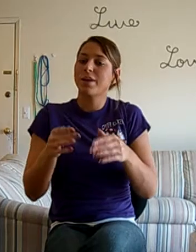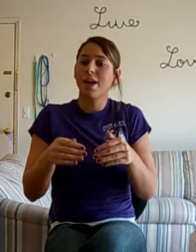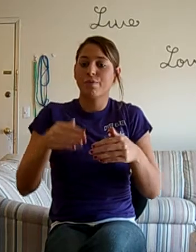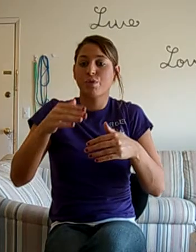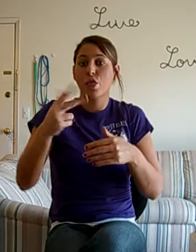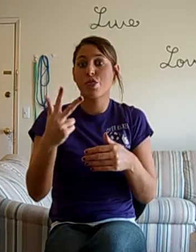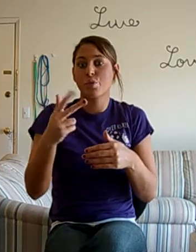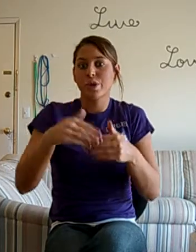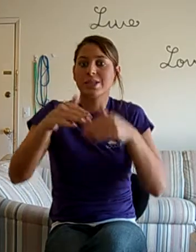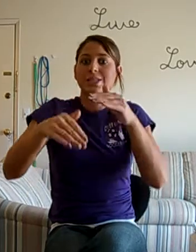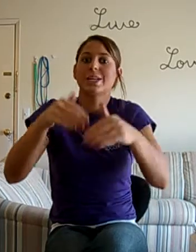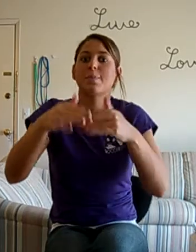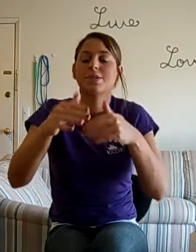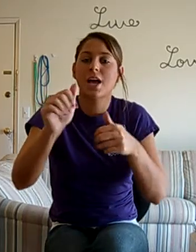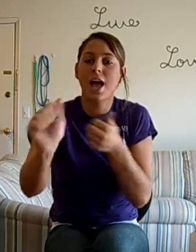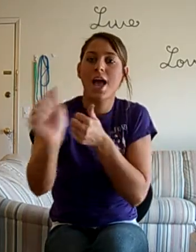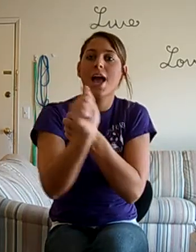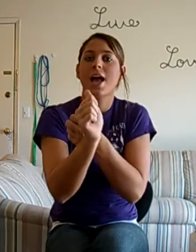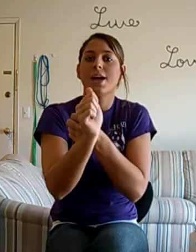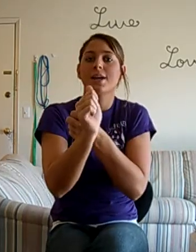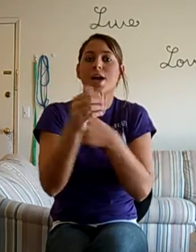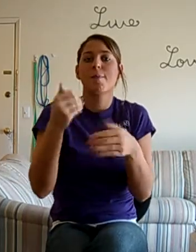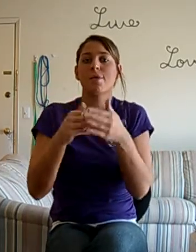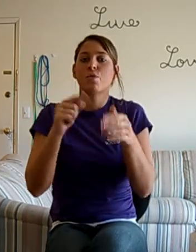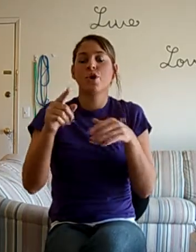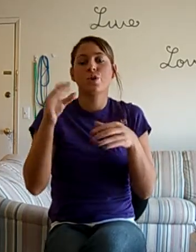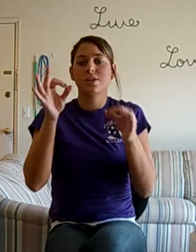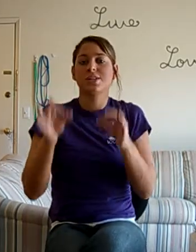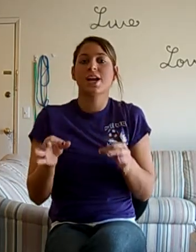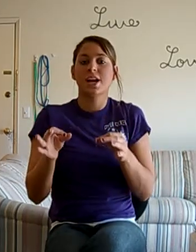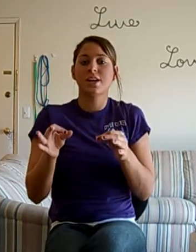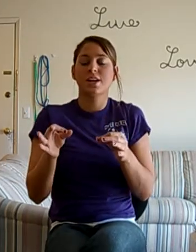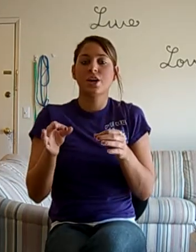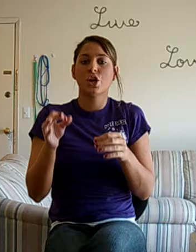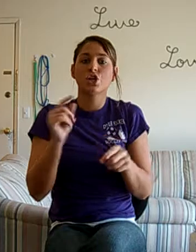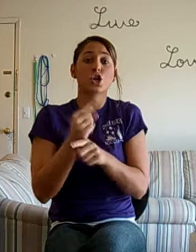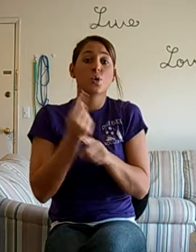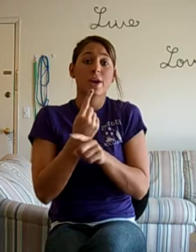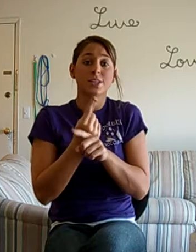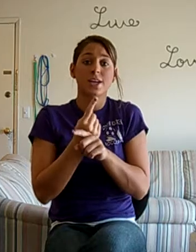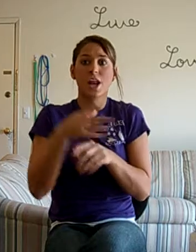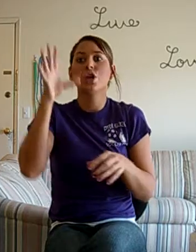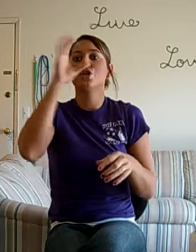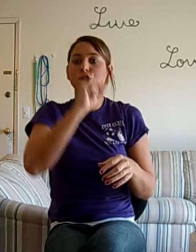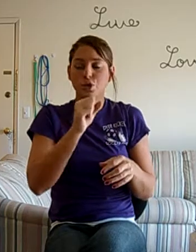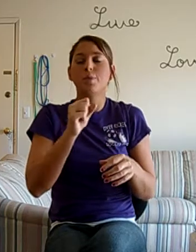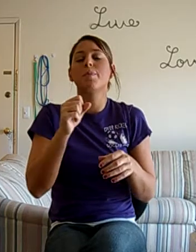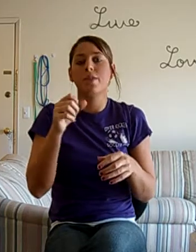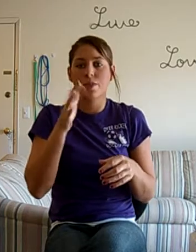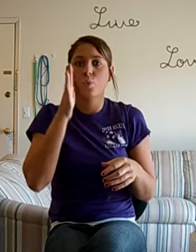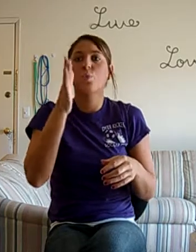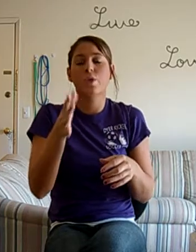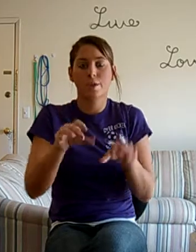to correct it, assume that they're going to break stay when training this, and be ready to correct it